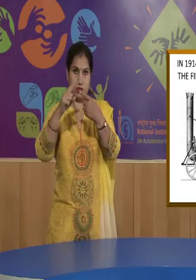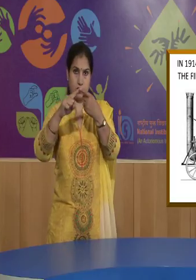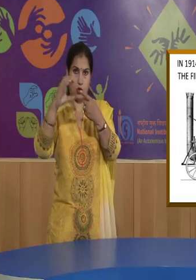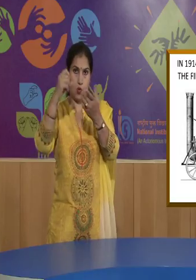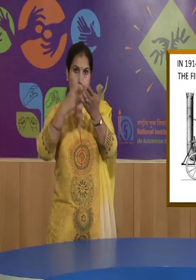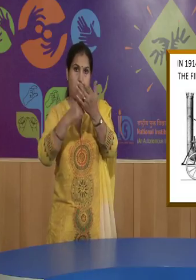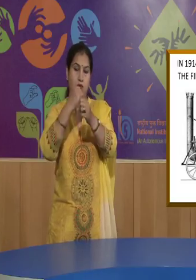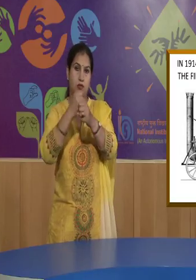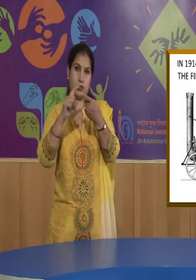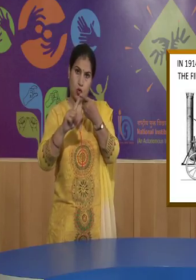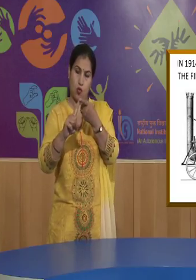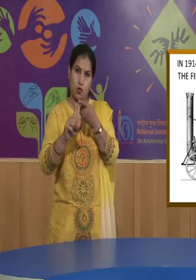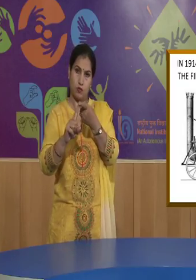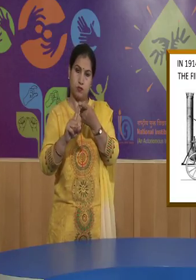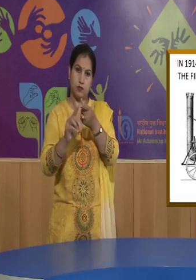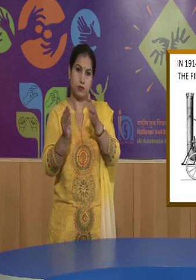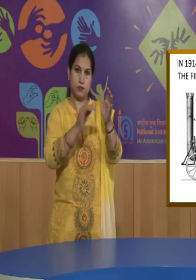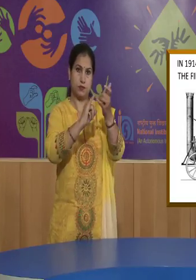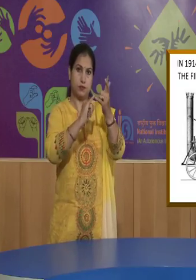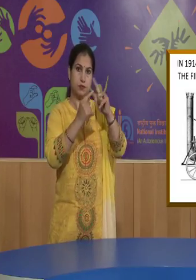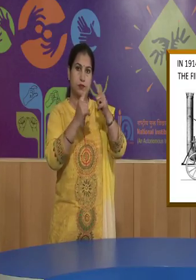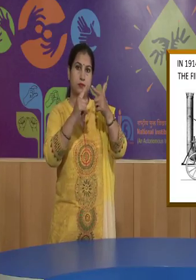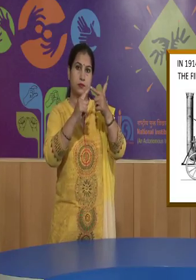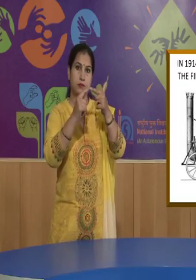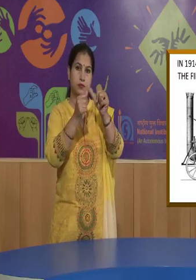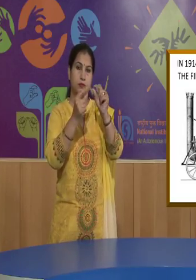built the first steam locomotive engine.